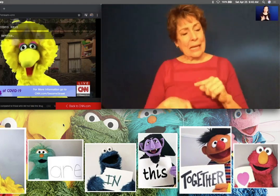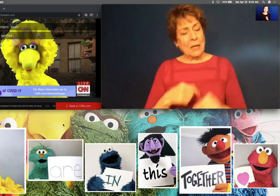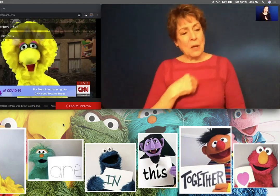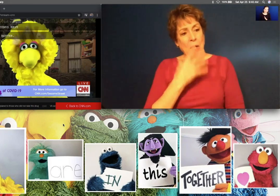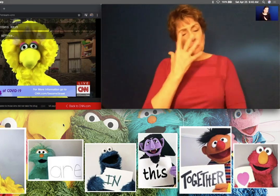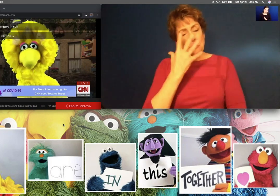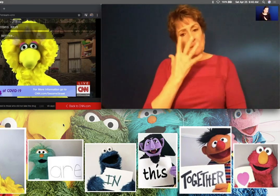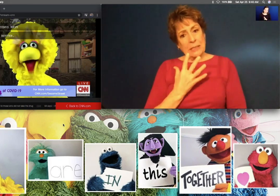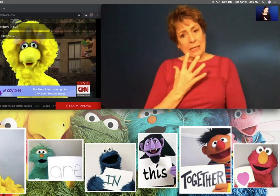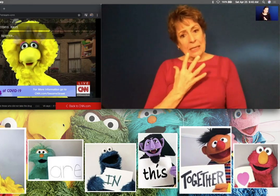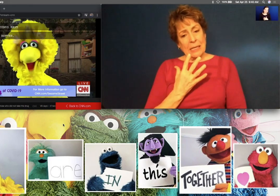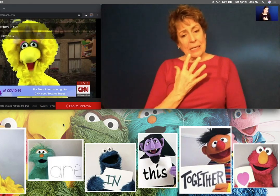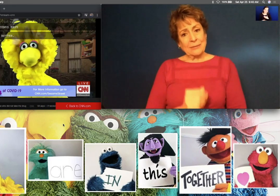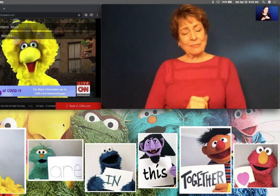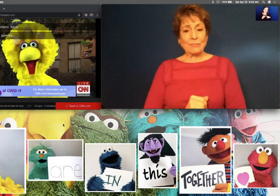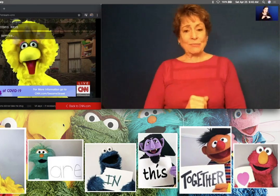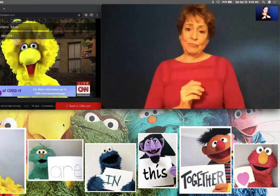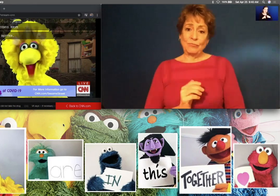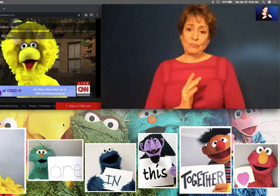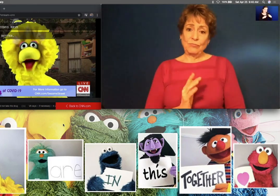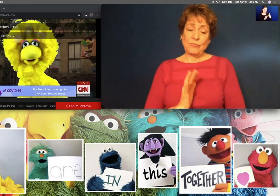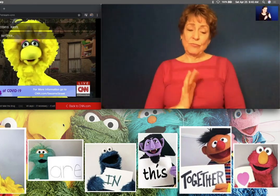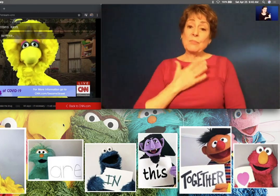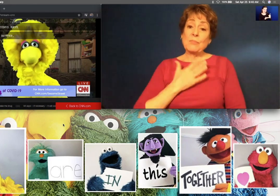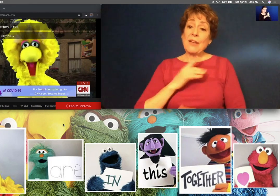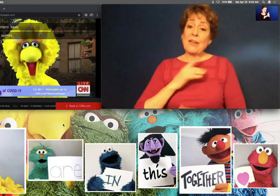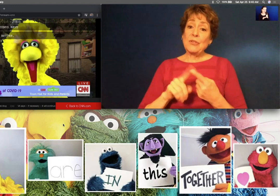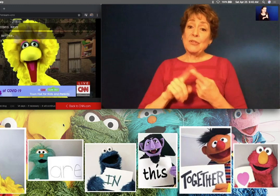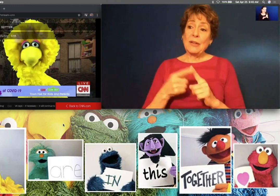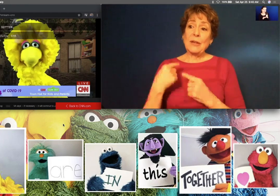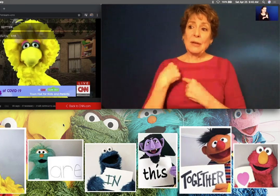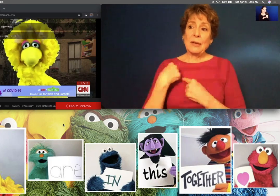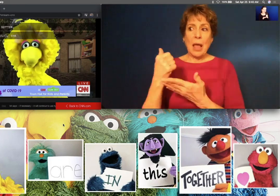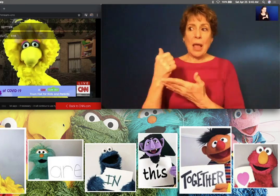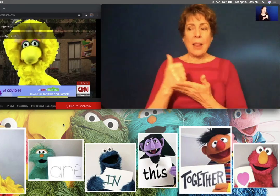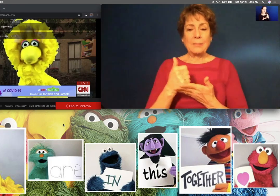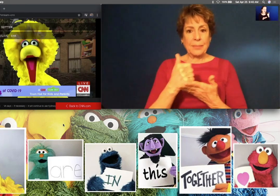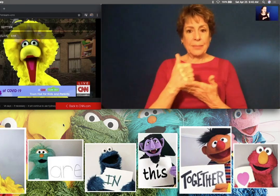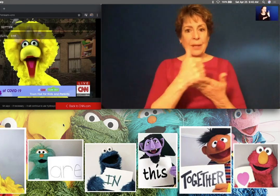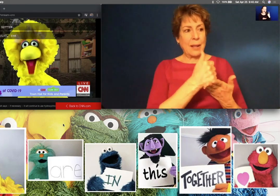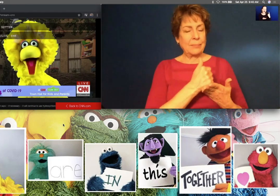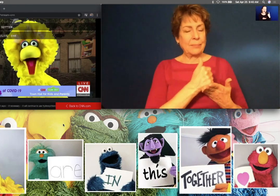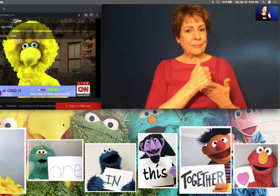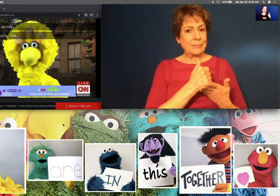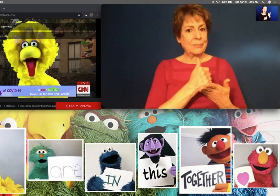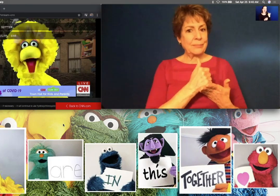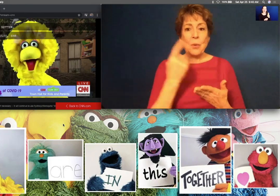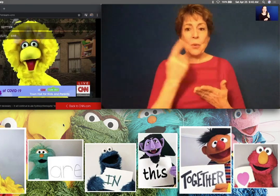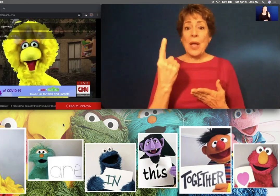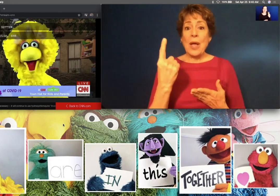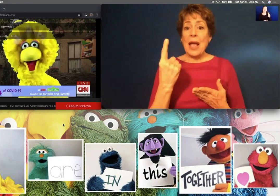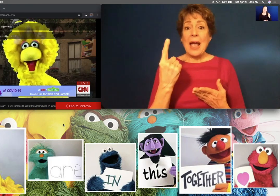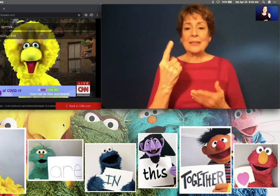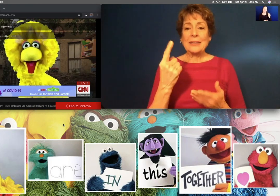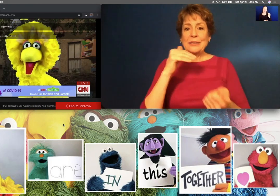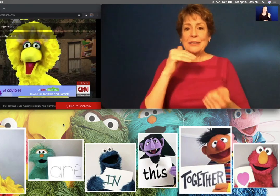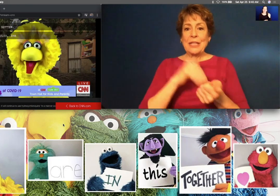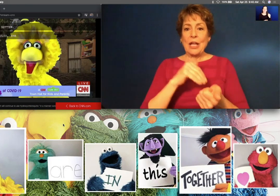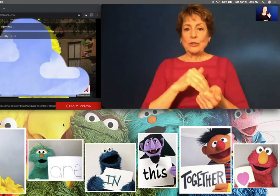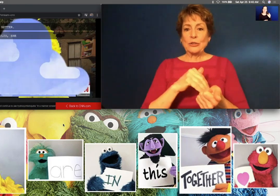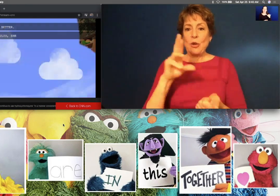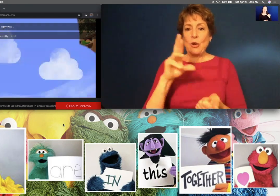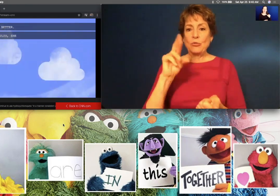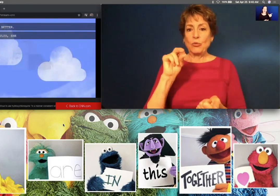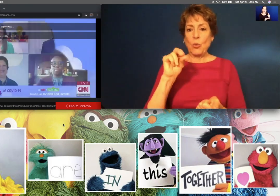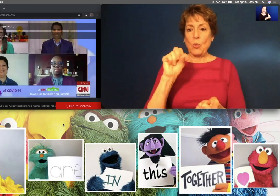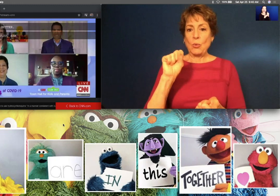you know, my friends have been helping me feel better. Like Dr. Rosemary Trulio. She helps my friends and I learn